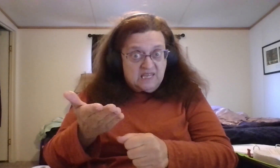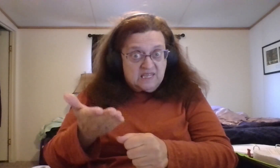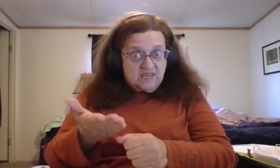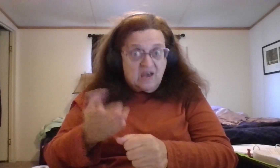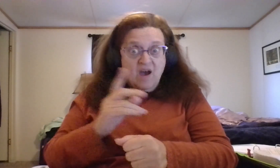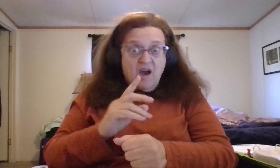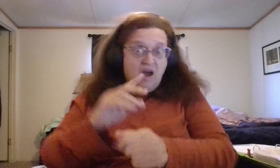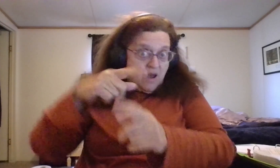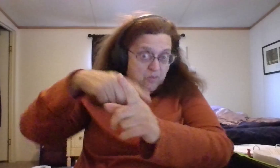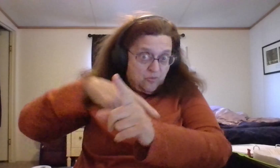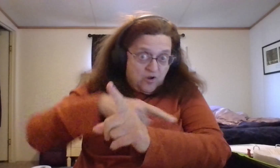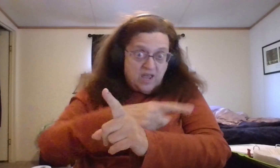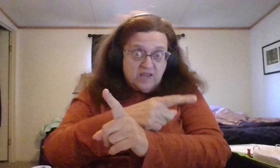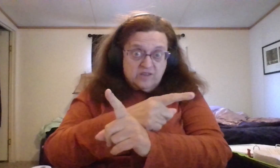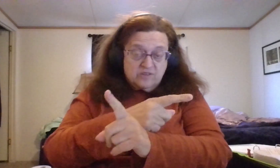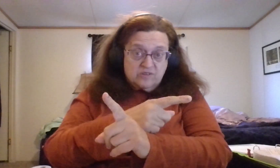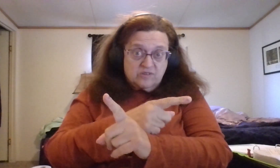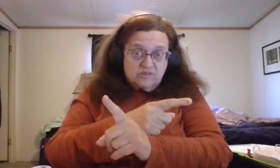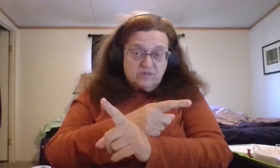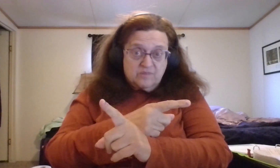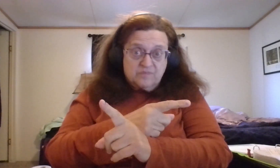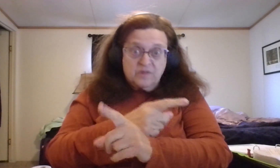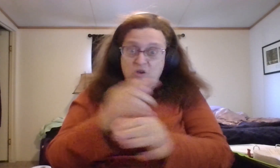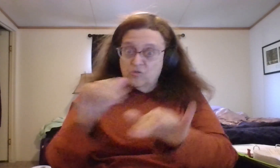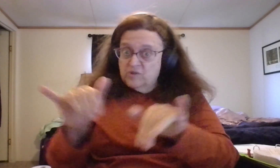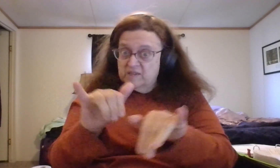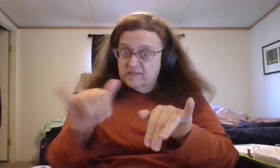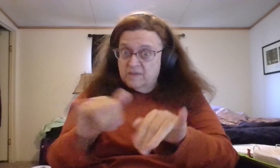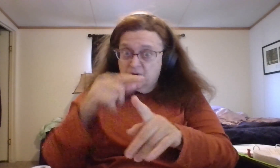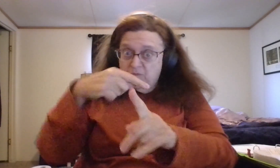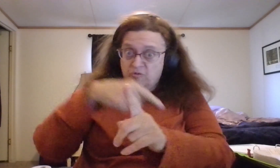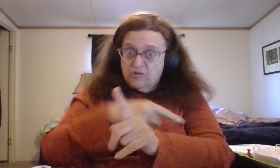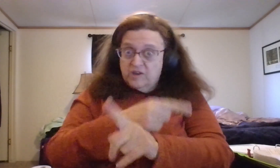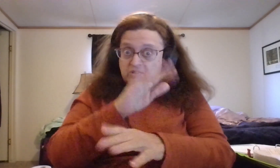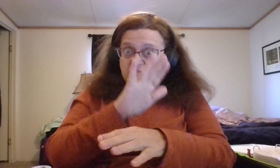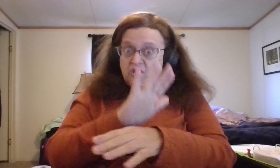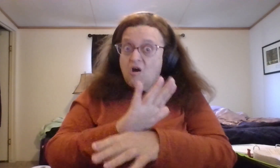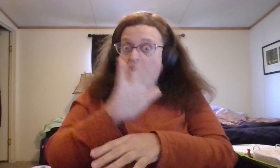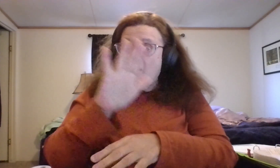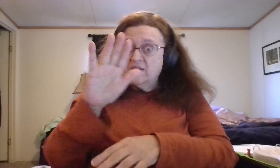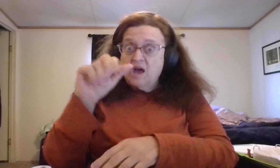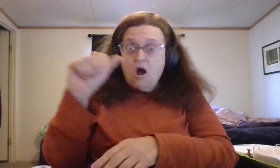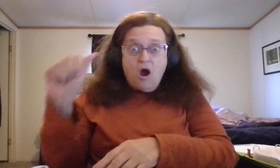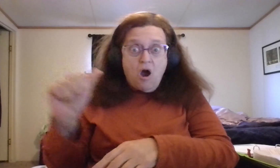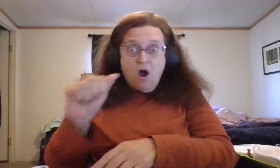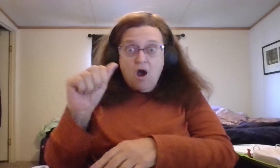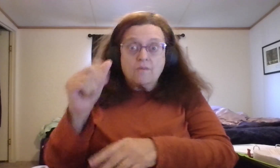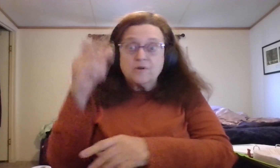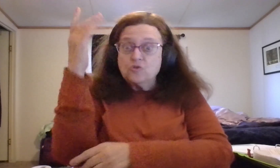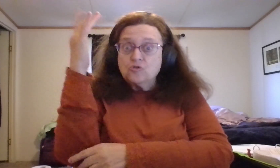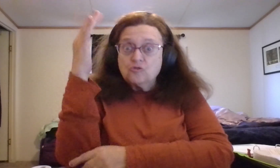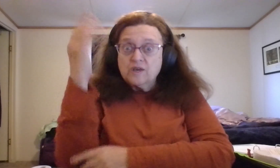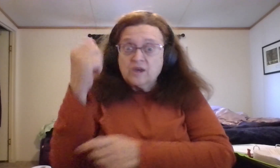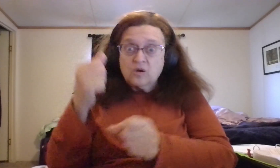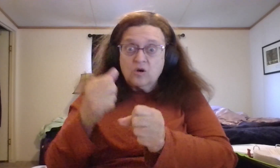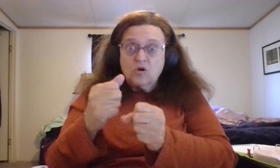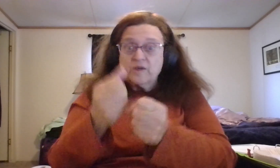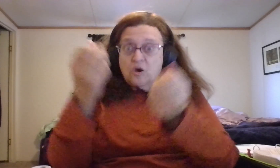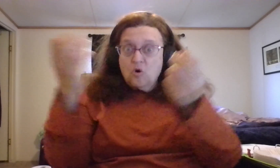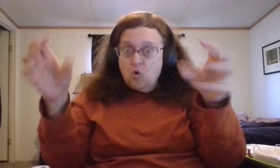arms resembled the branches on an almond tree, with ornamental